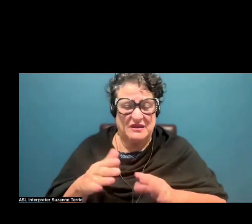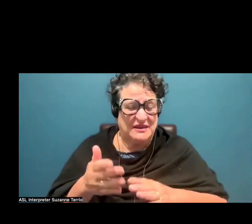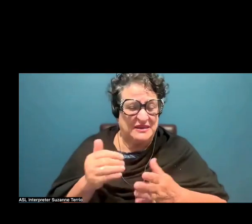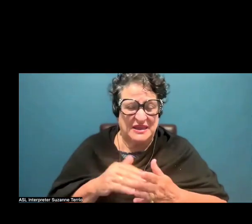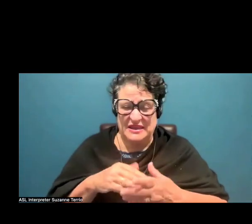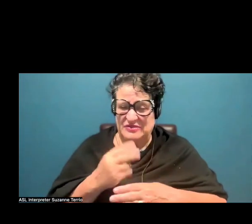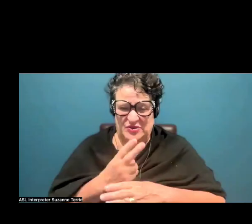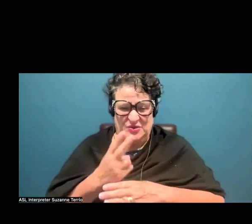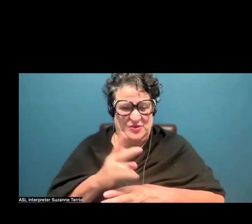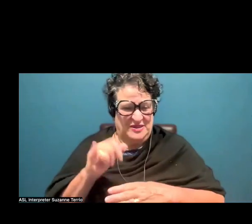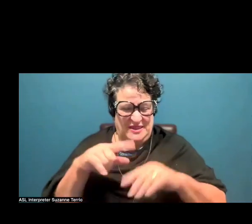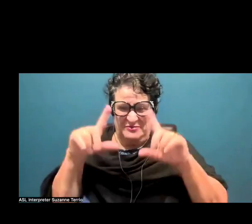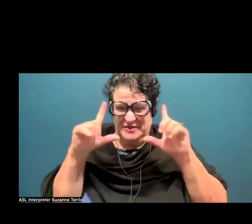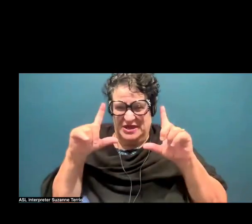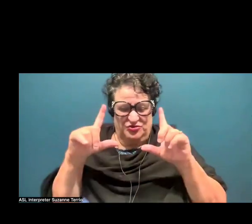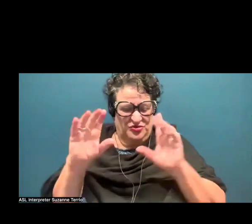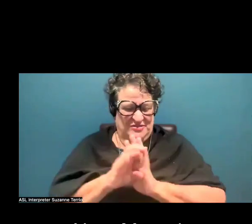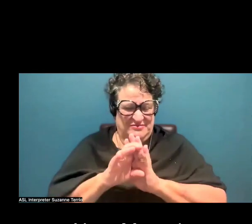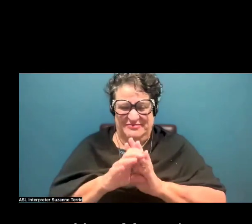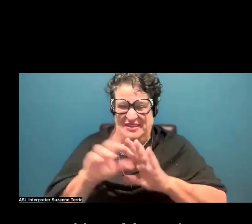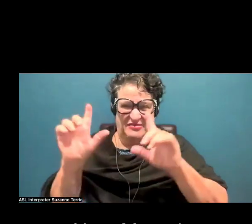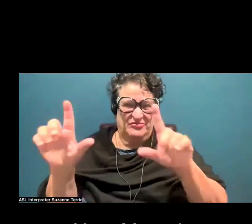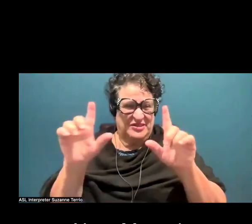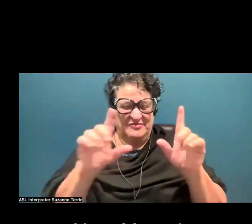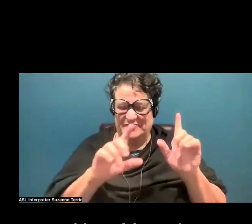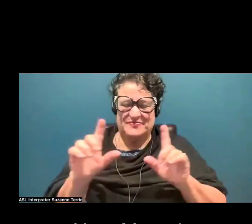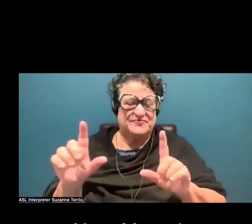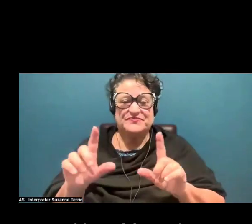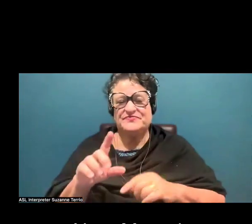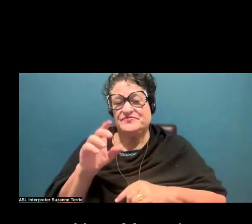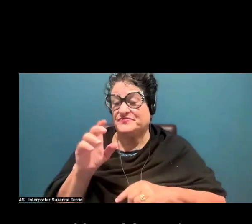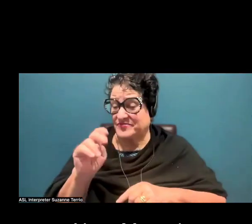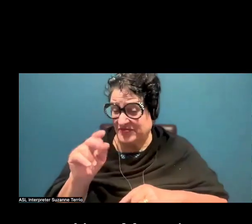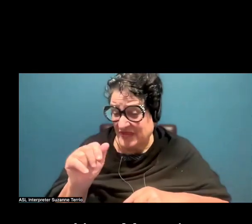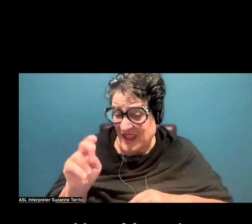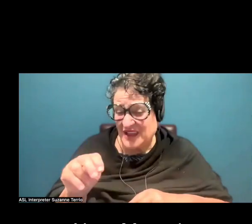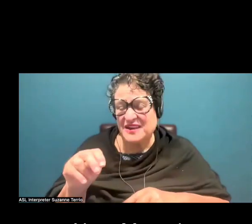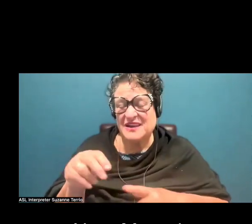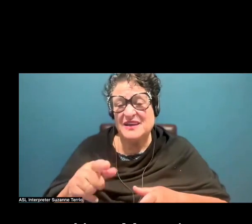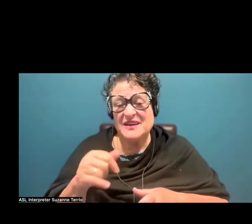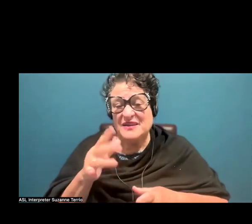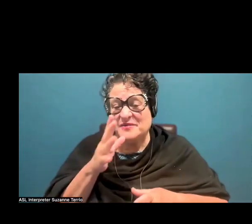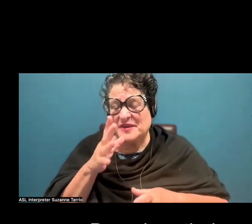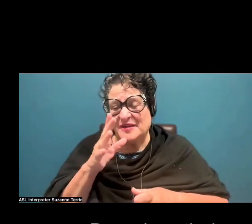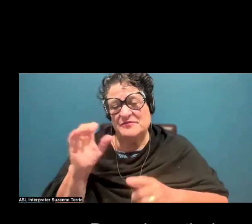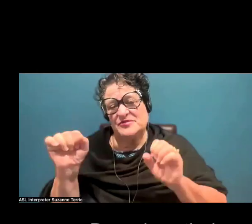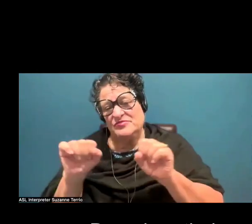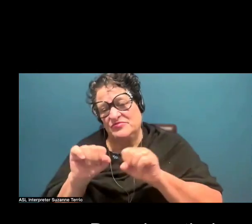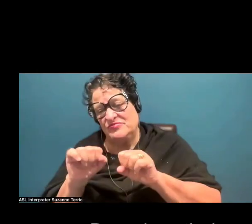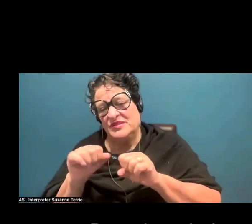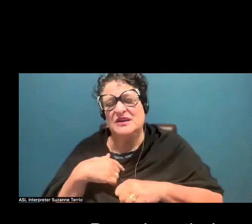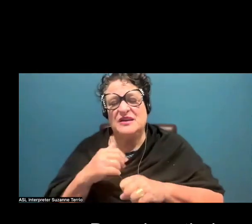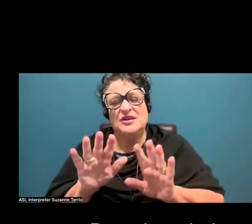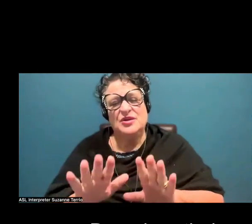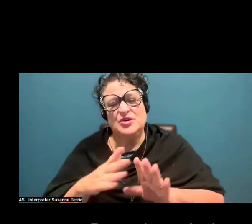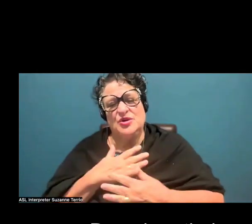picture they've plastered everywhere. Nan, Mom draws me in close, our heads bent together. Deep breath, honey.